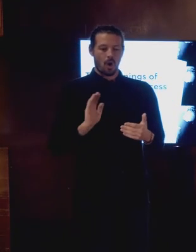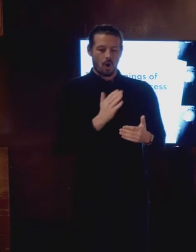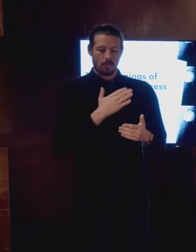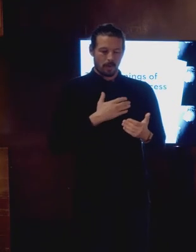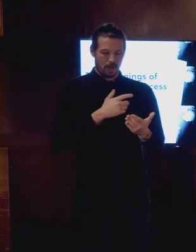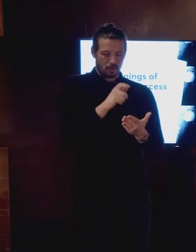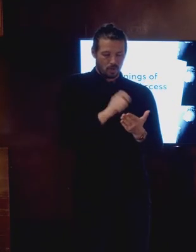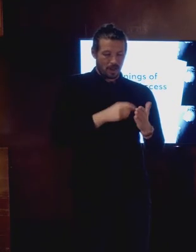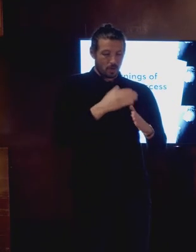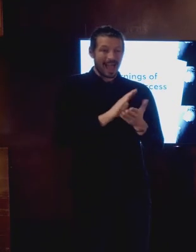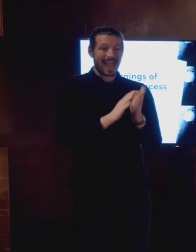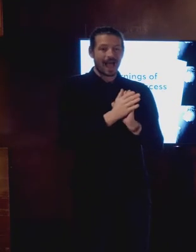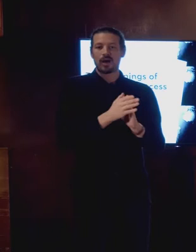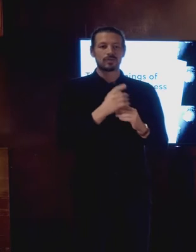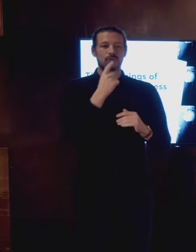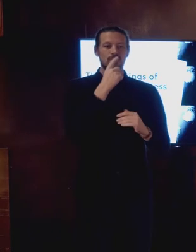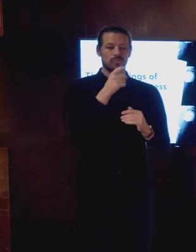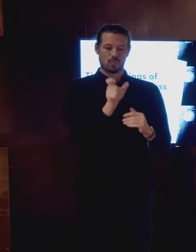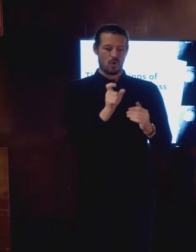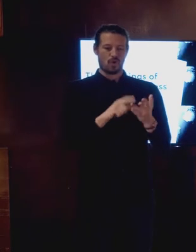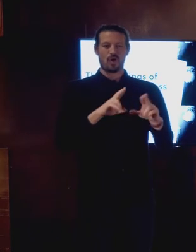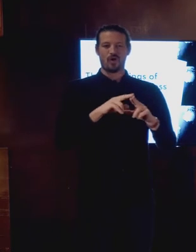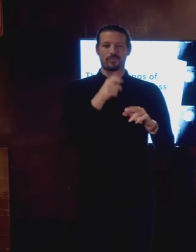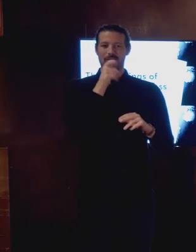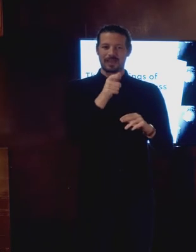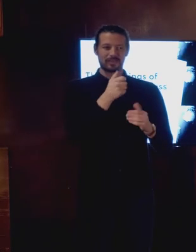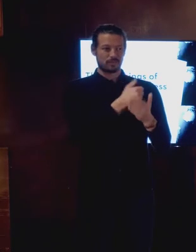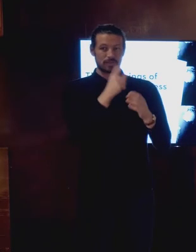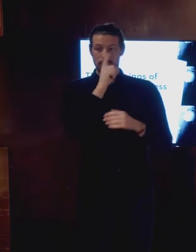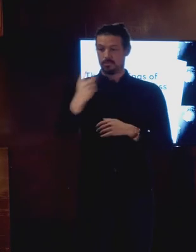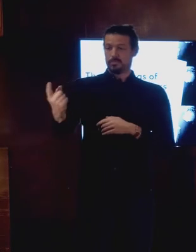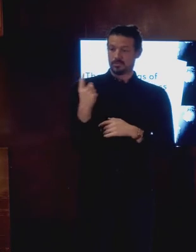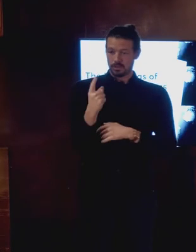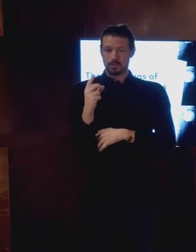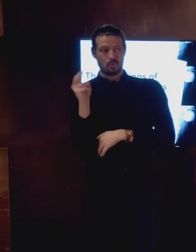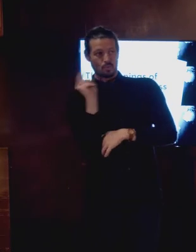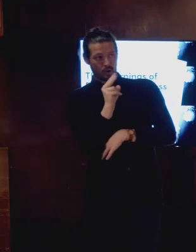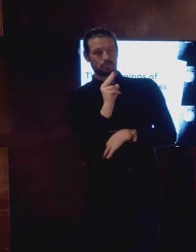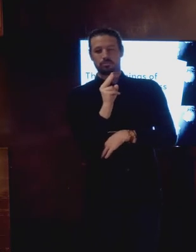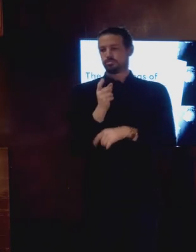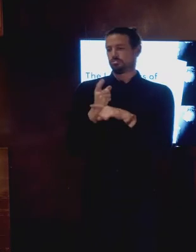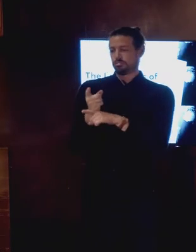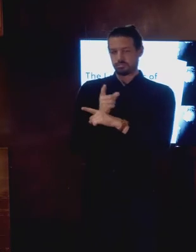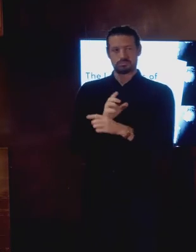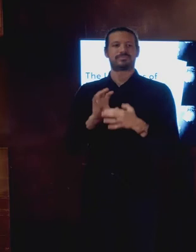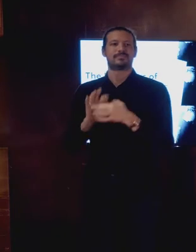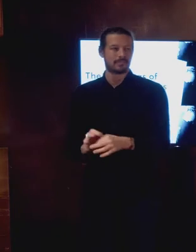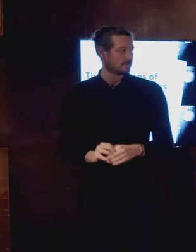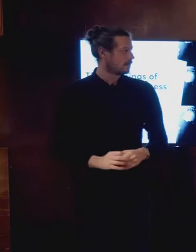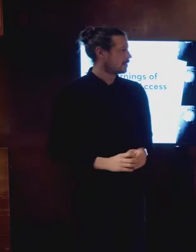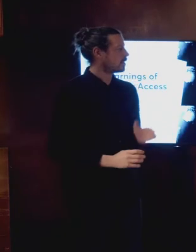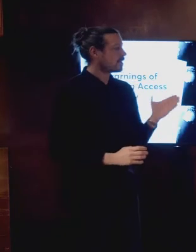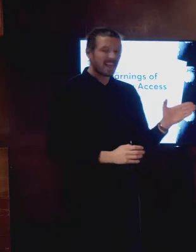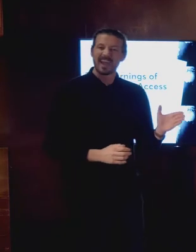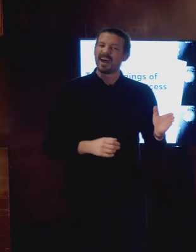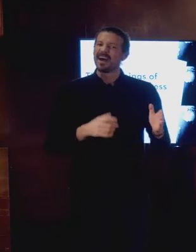speaking opportunities through word of mouth, and it's generally through people who have come to see me speak before. Who have asked me. Finding maybe a good fit,